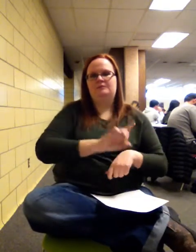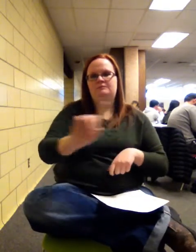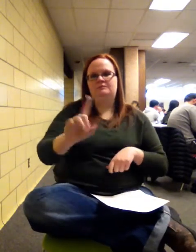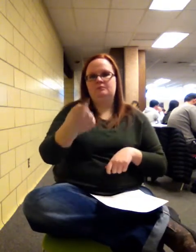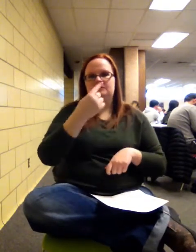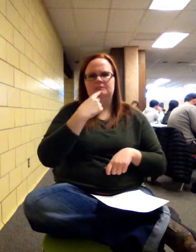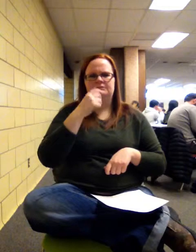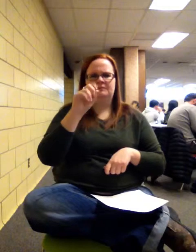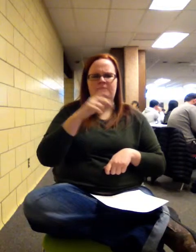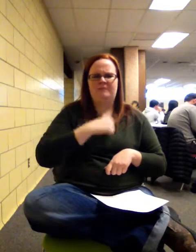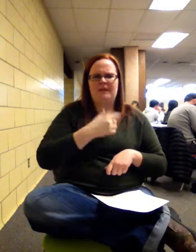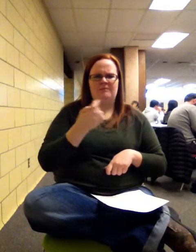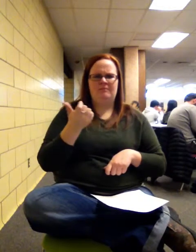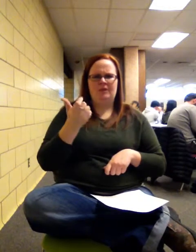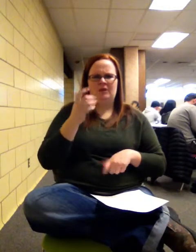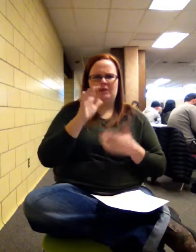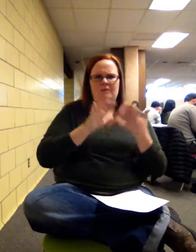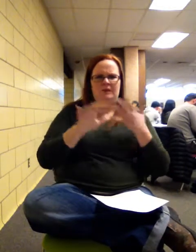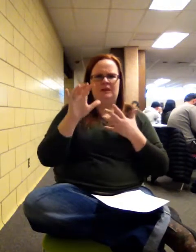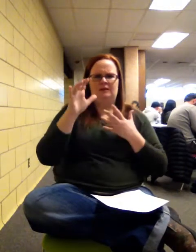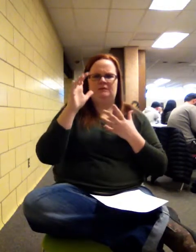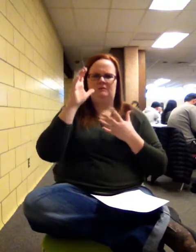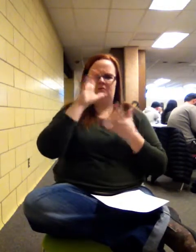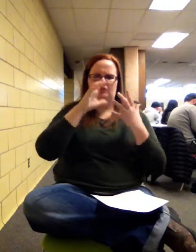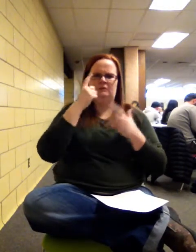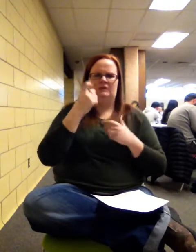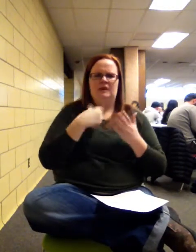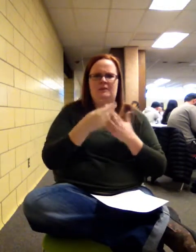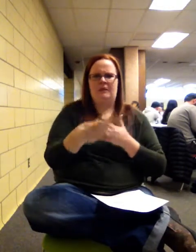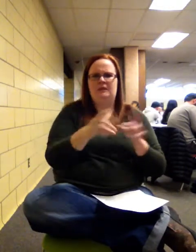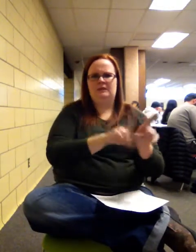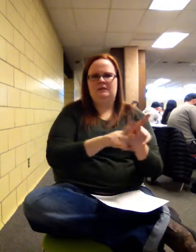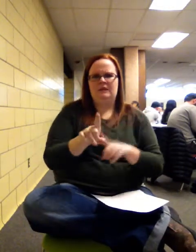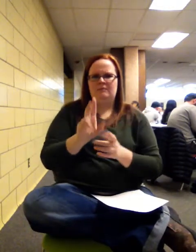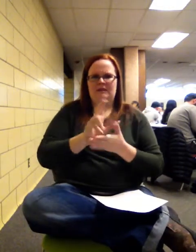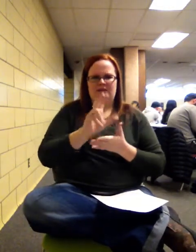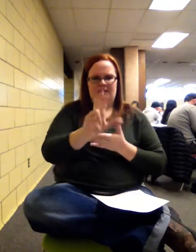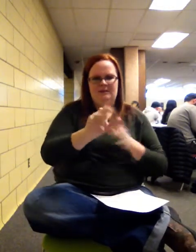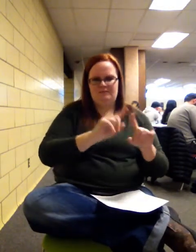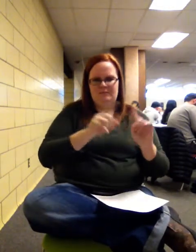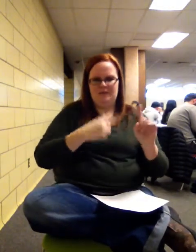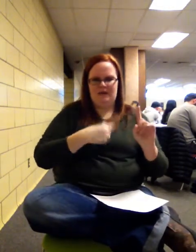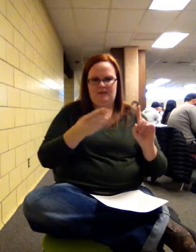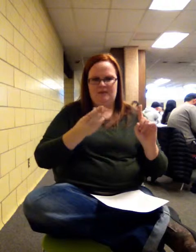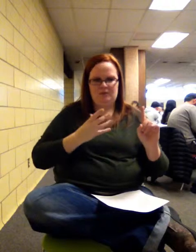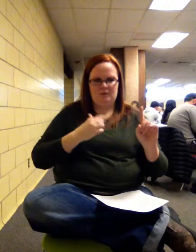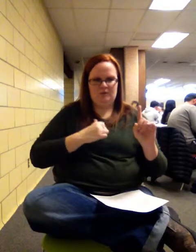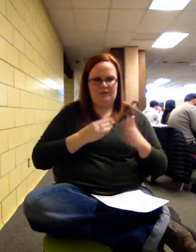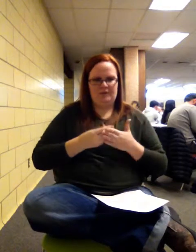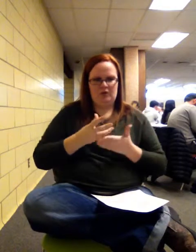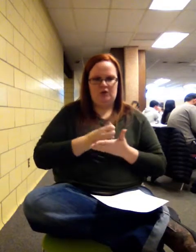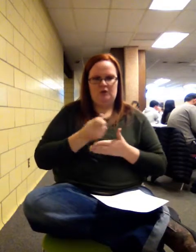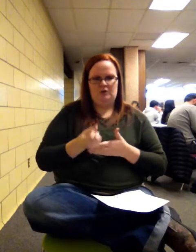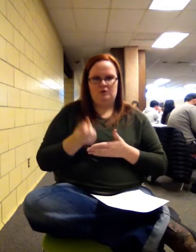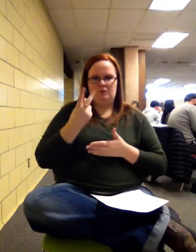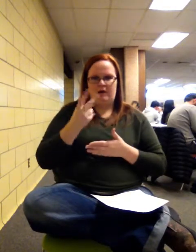little confused, because I bought that same investment that you bought, but I'm being told that I'm going to earn 12%